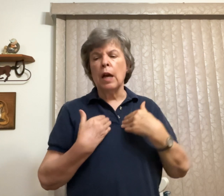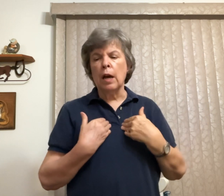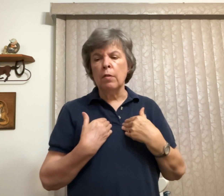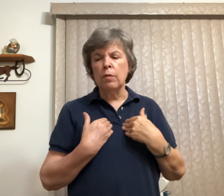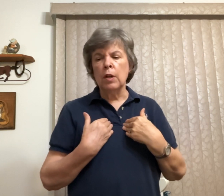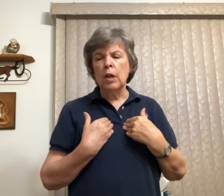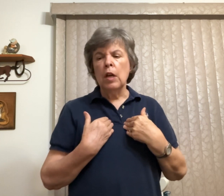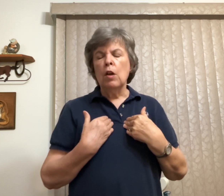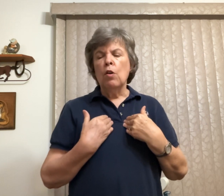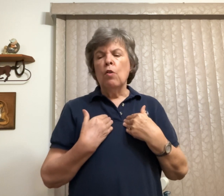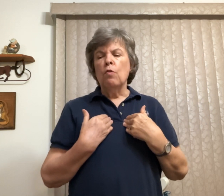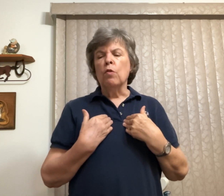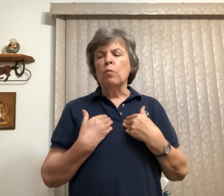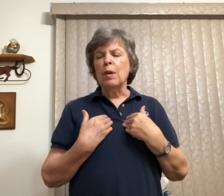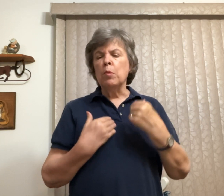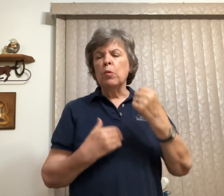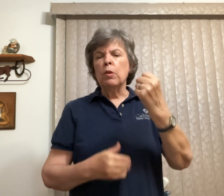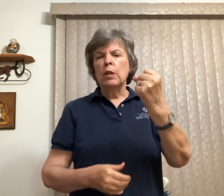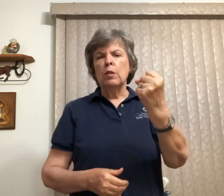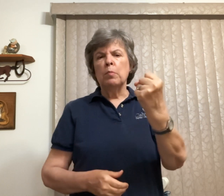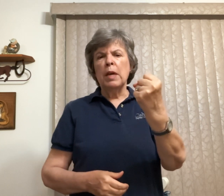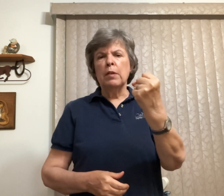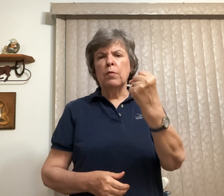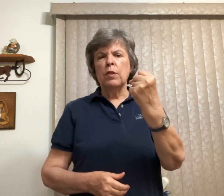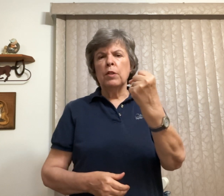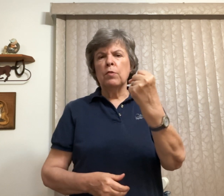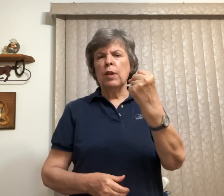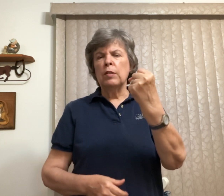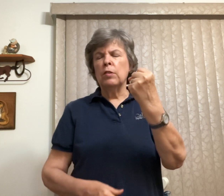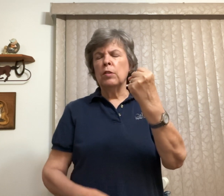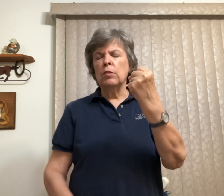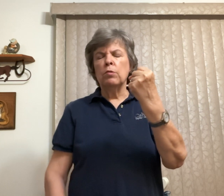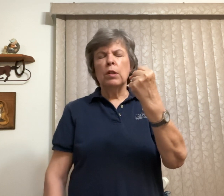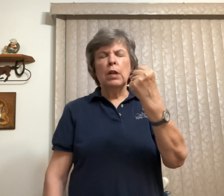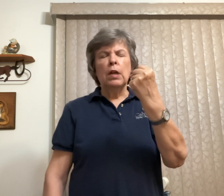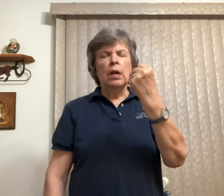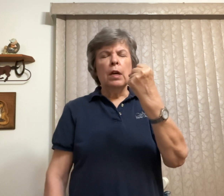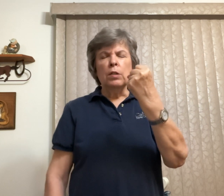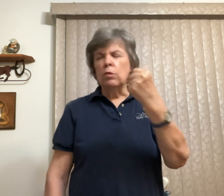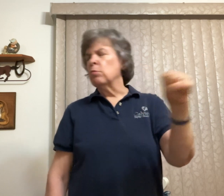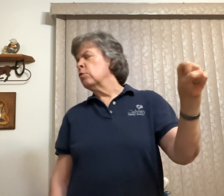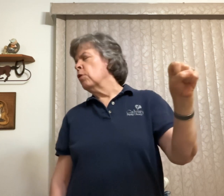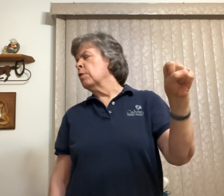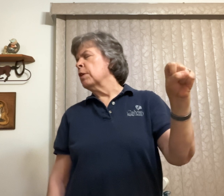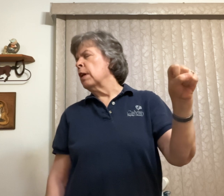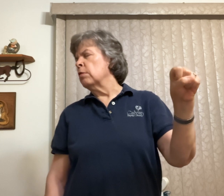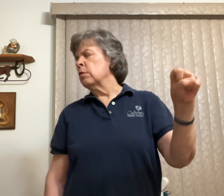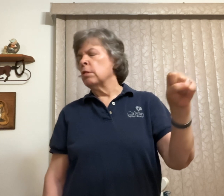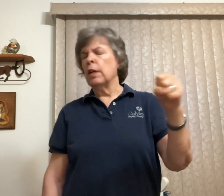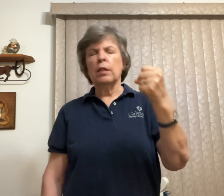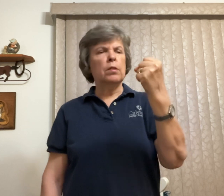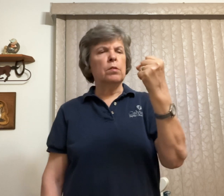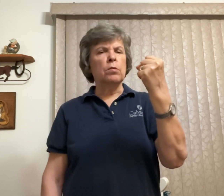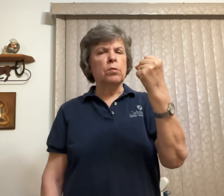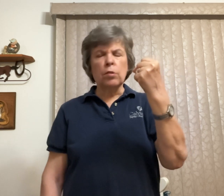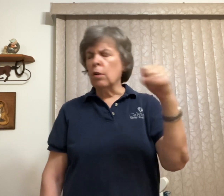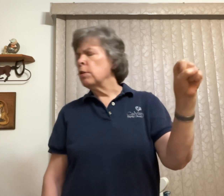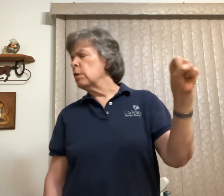have. For rebel, you make a fist facing you and you turn it out, like you're turning your